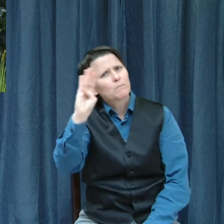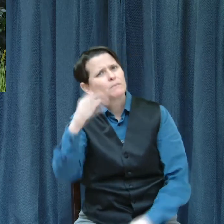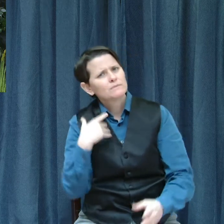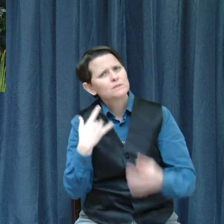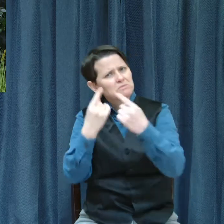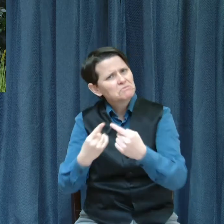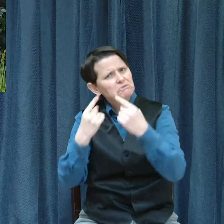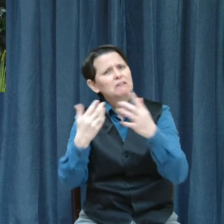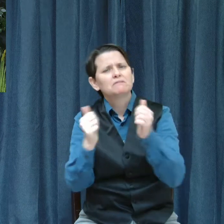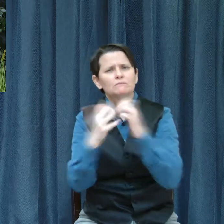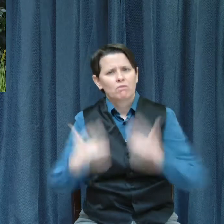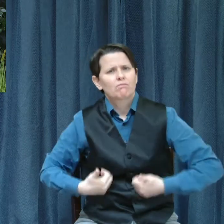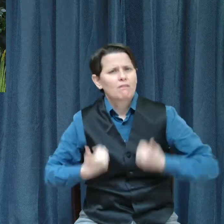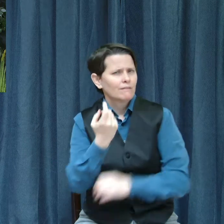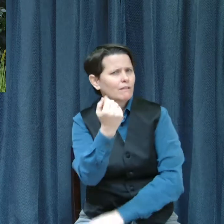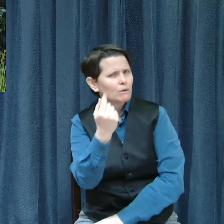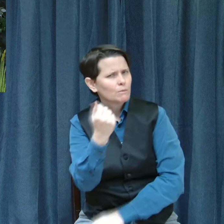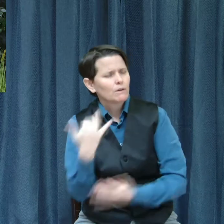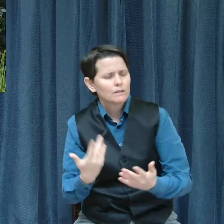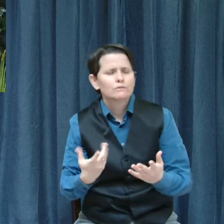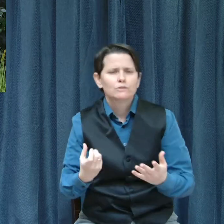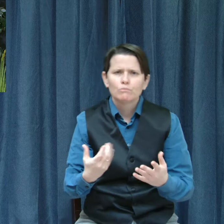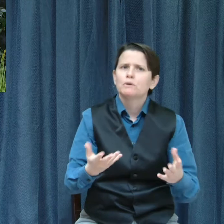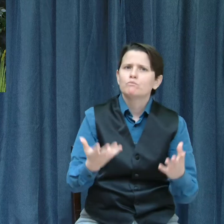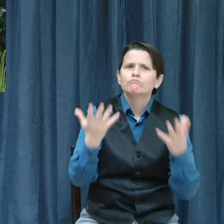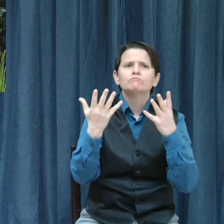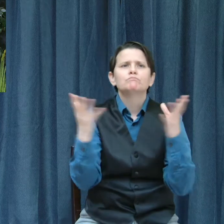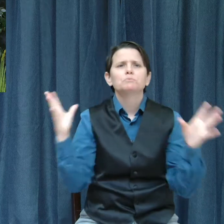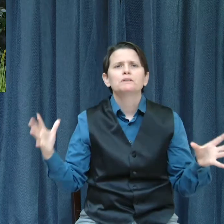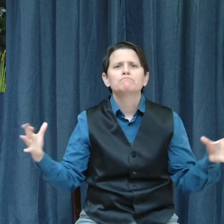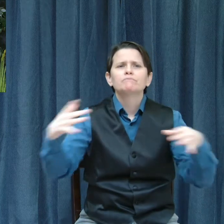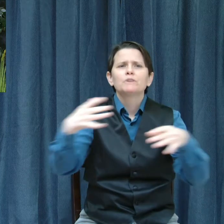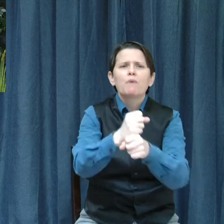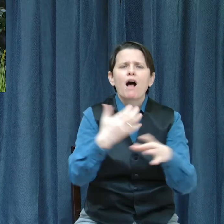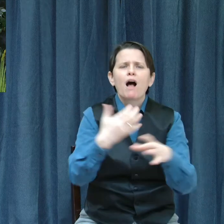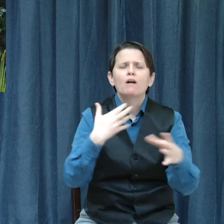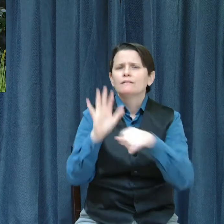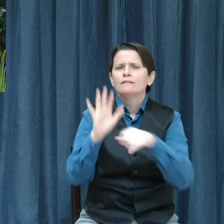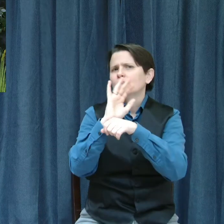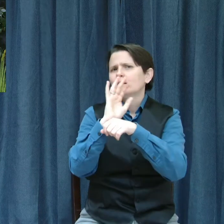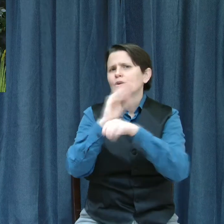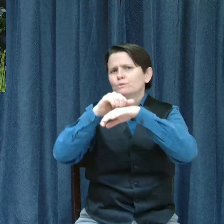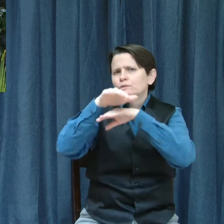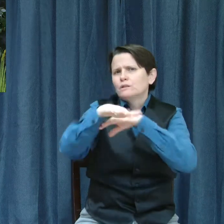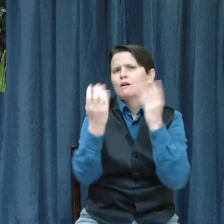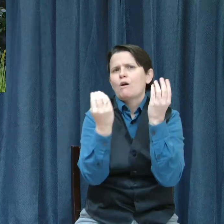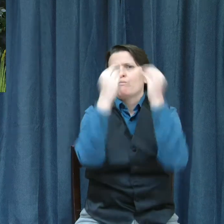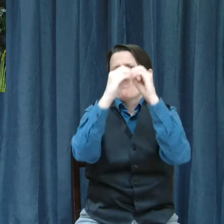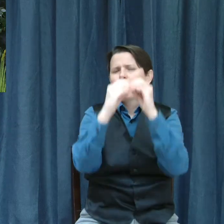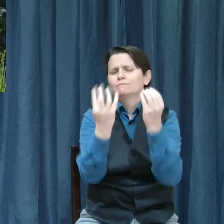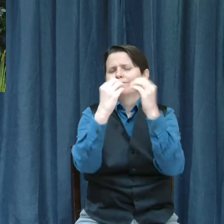short video to send out love and more love to Bob